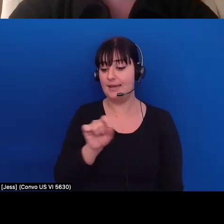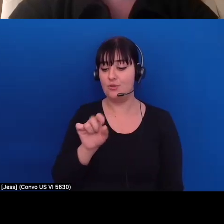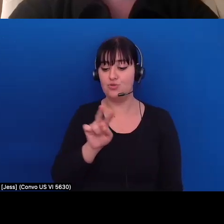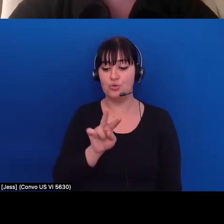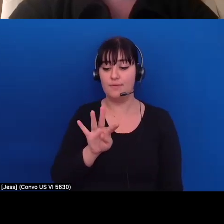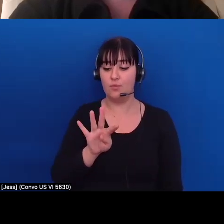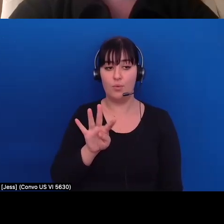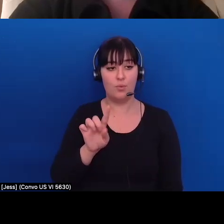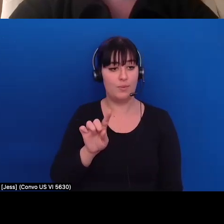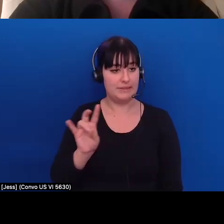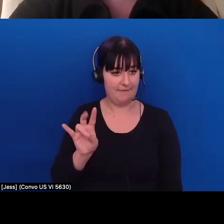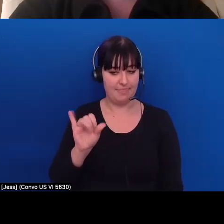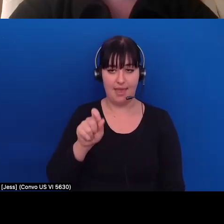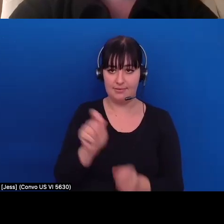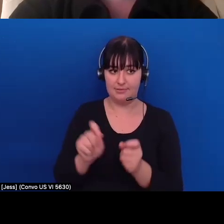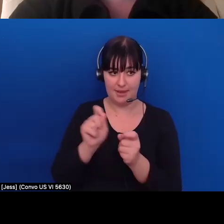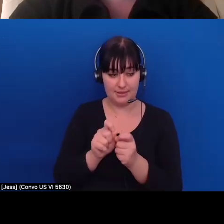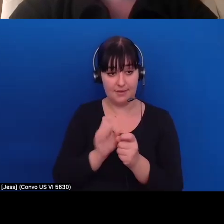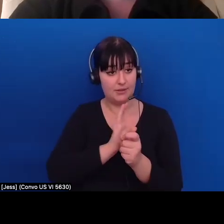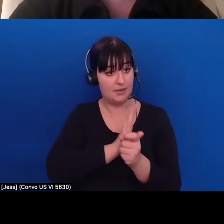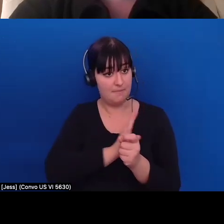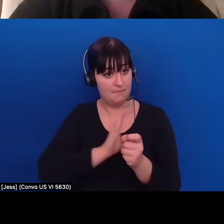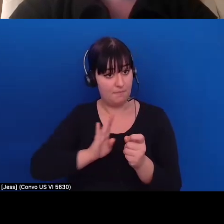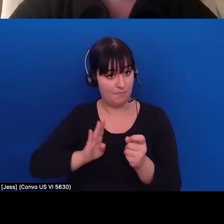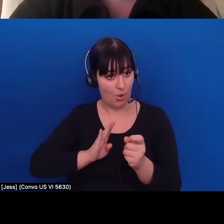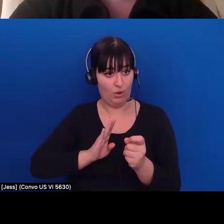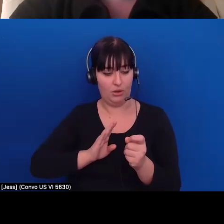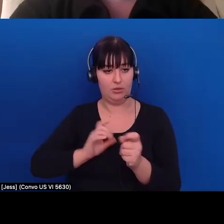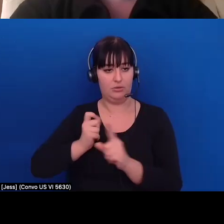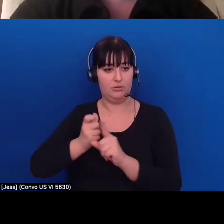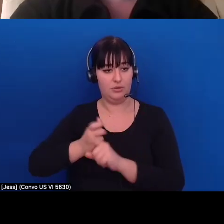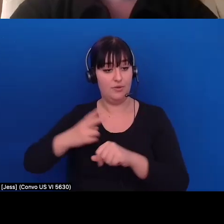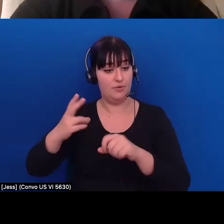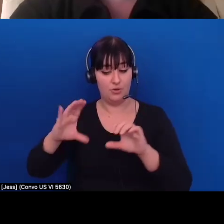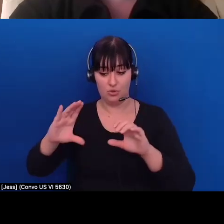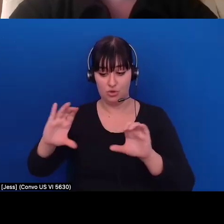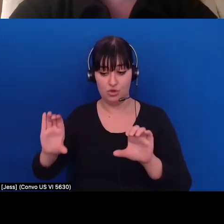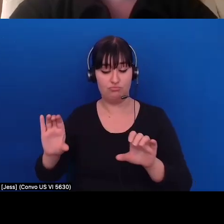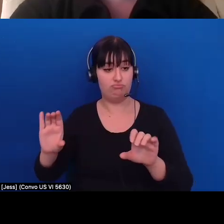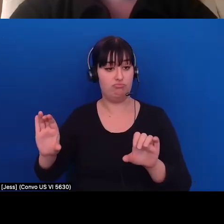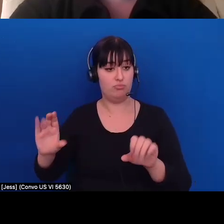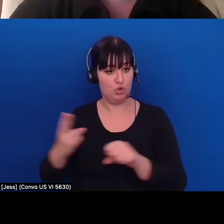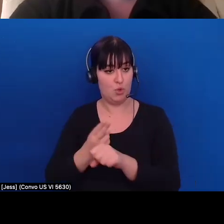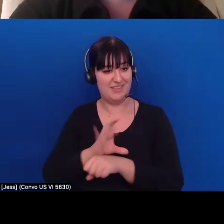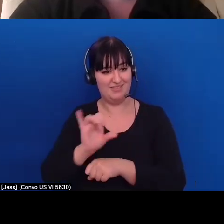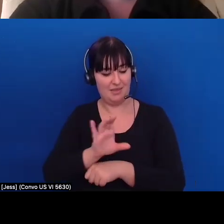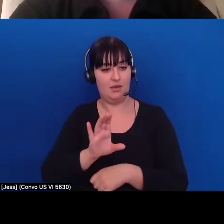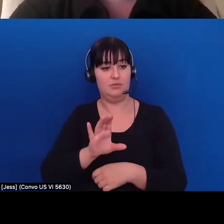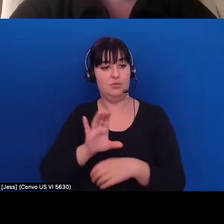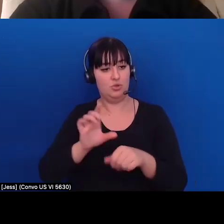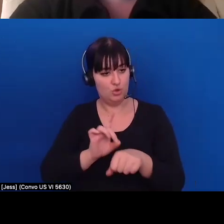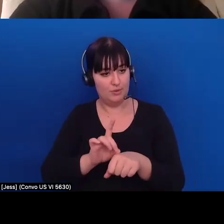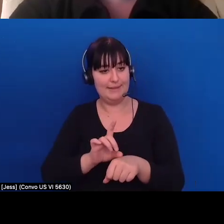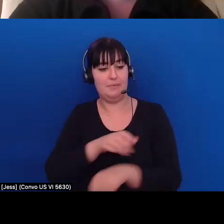9-2417, specifies that the board exercises its powers, duties, and functions subject to the authority of the